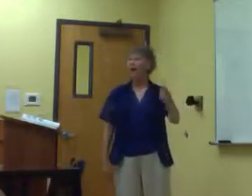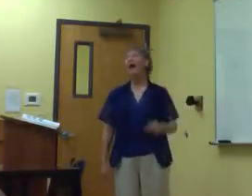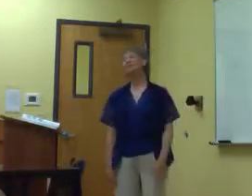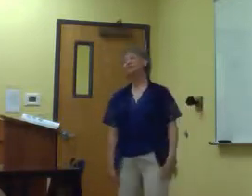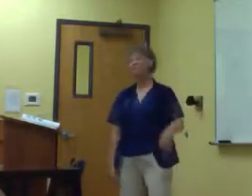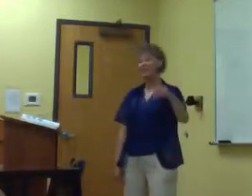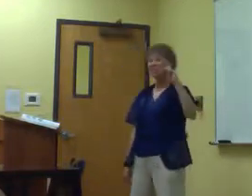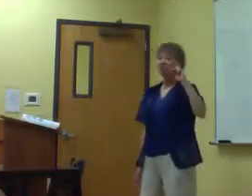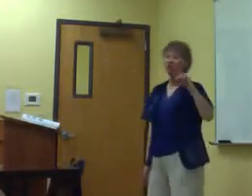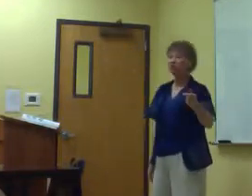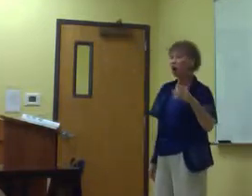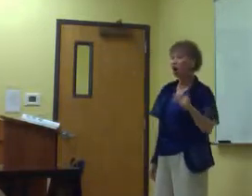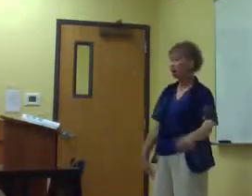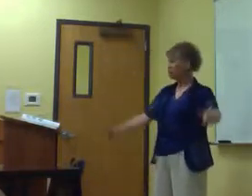Actually, it'd be dog.